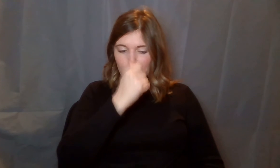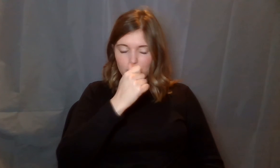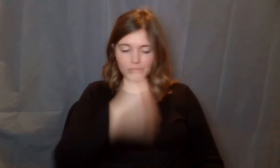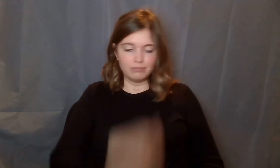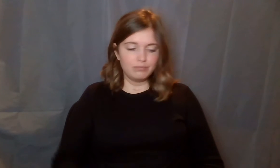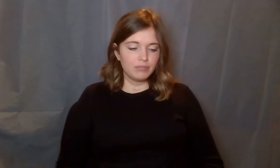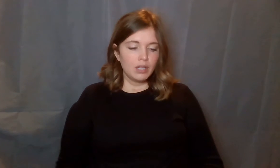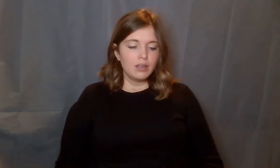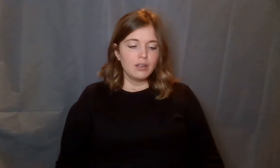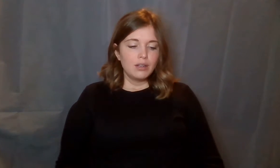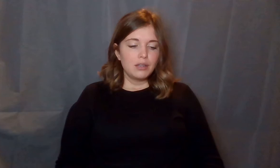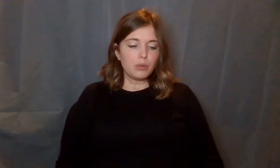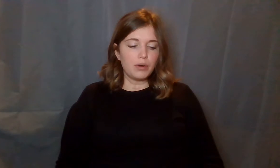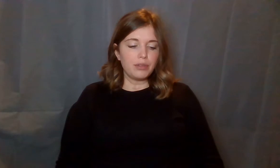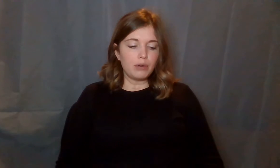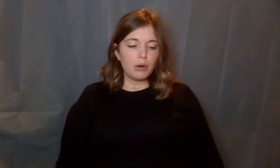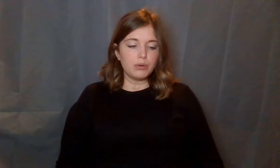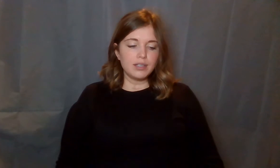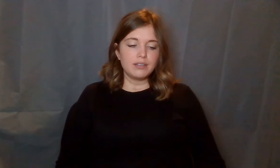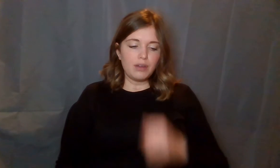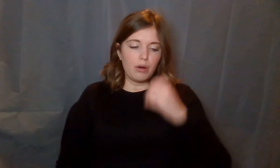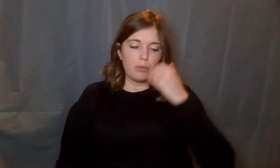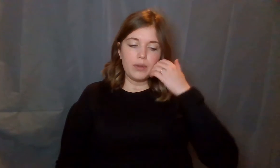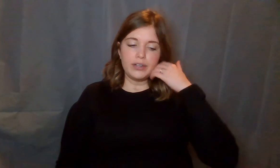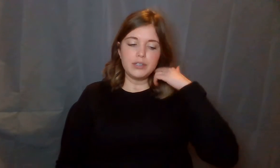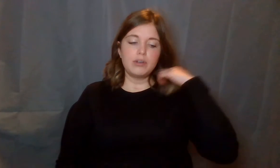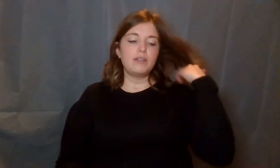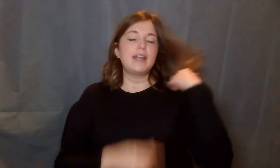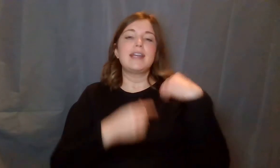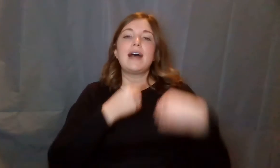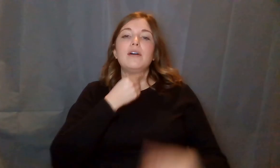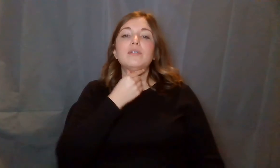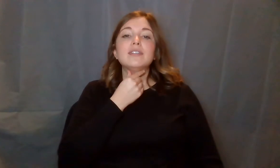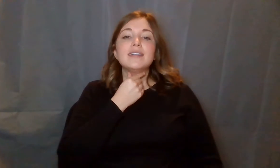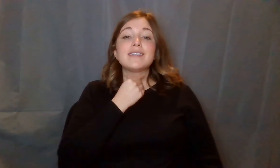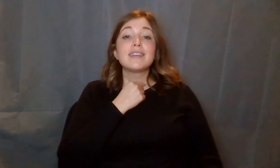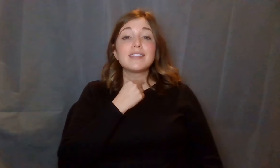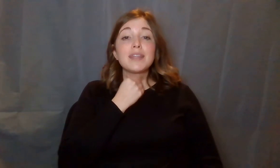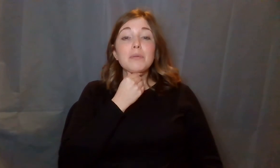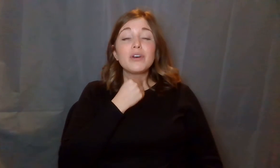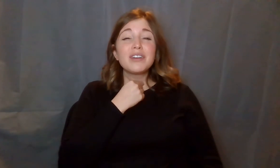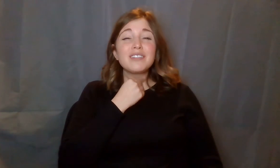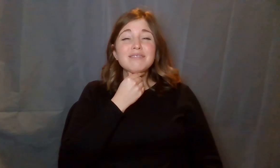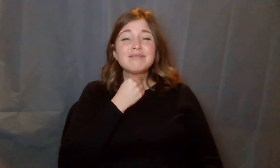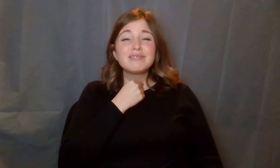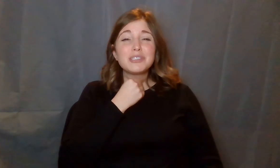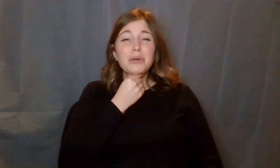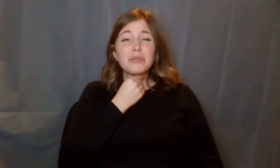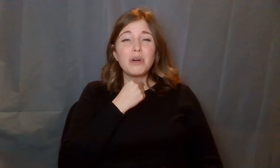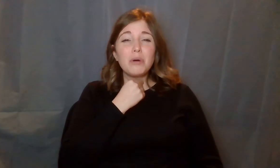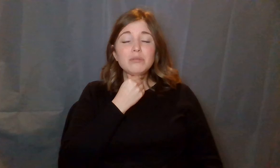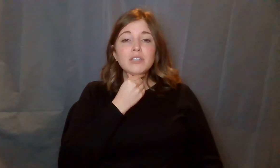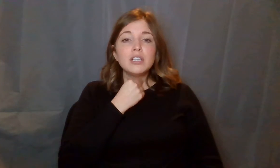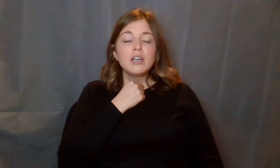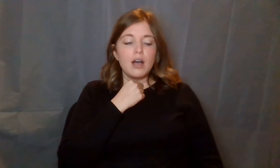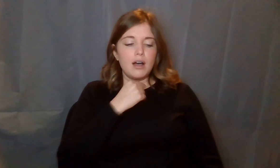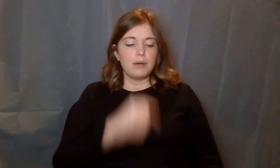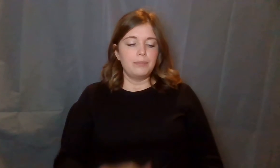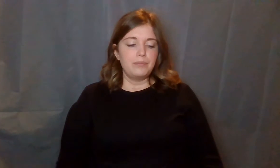Cold. Sore throat. So what they're doing right now is this in the book. Sore throat.